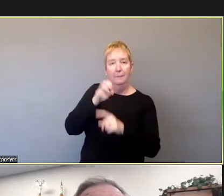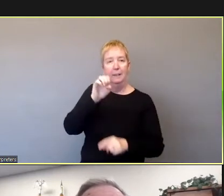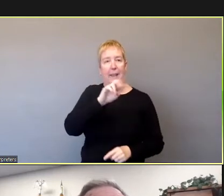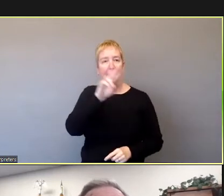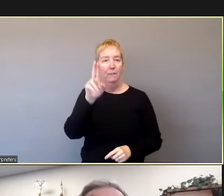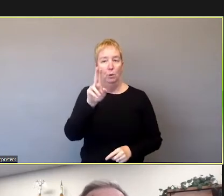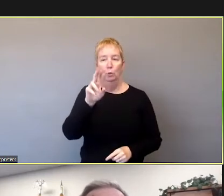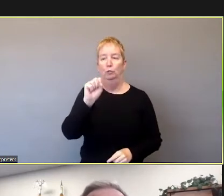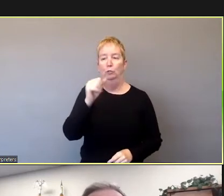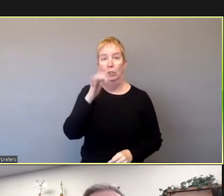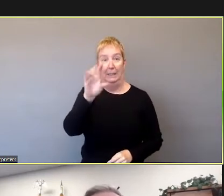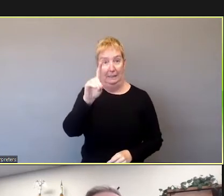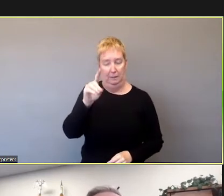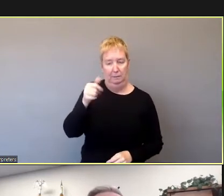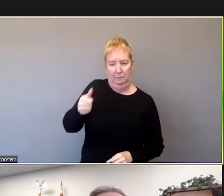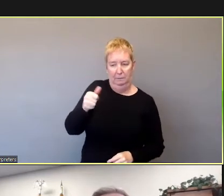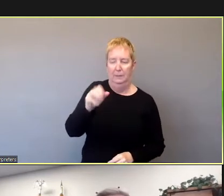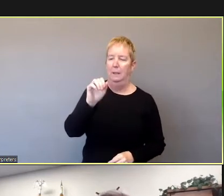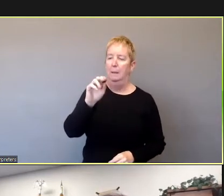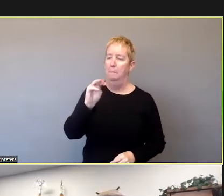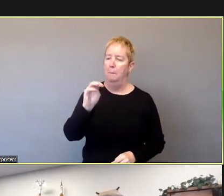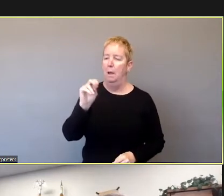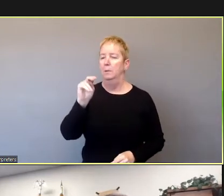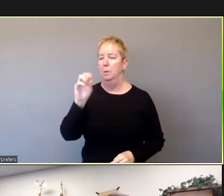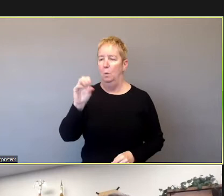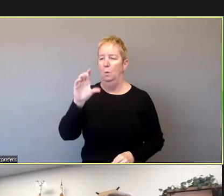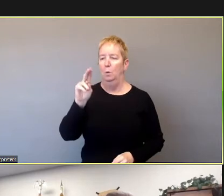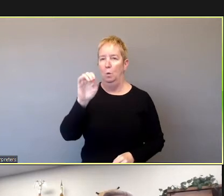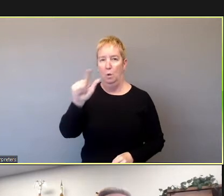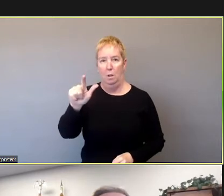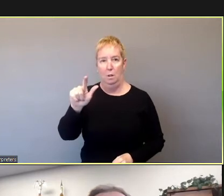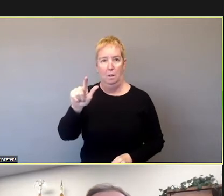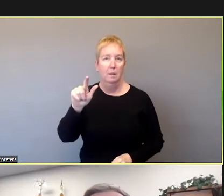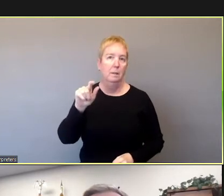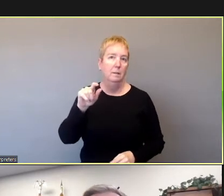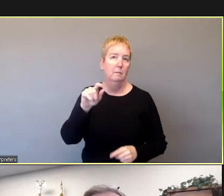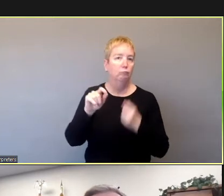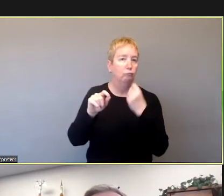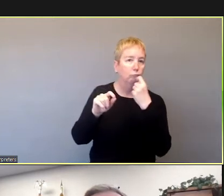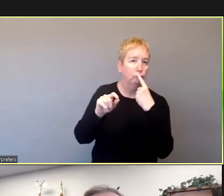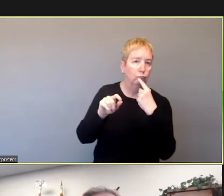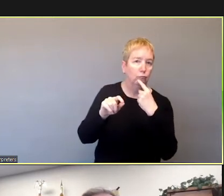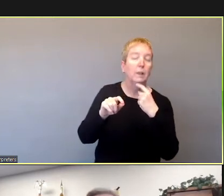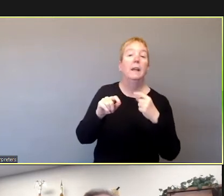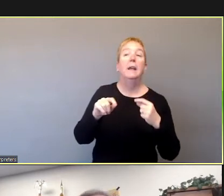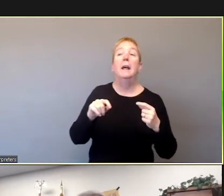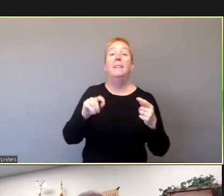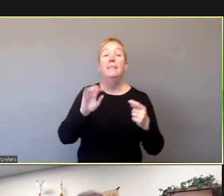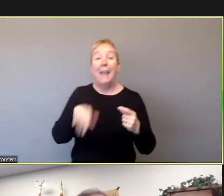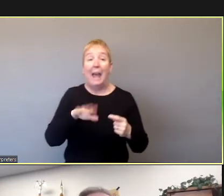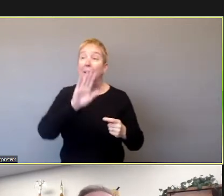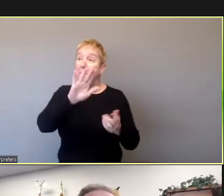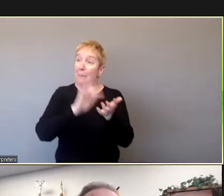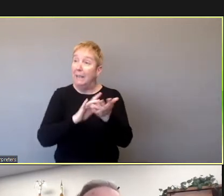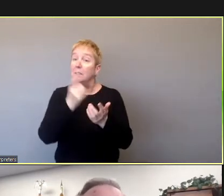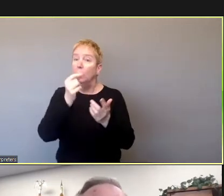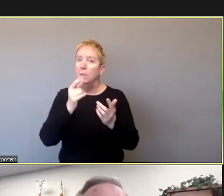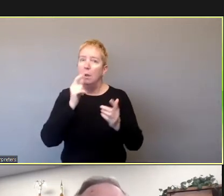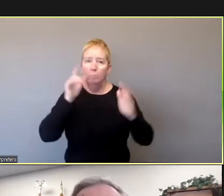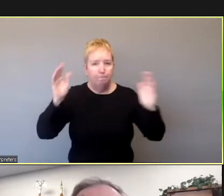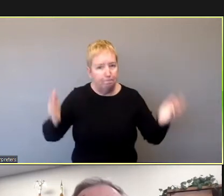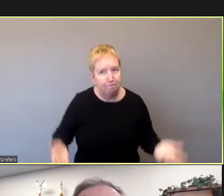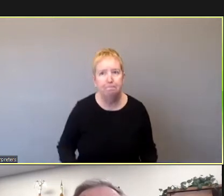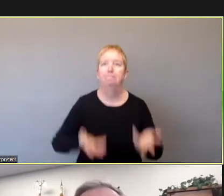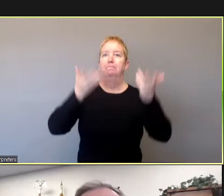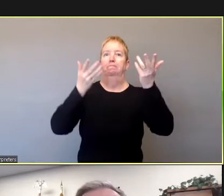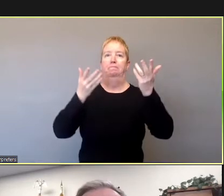scientific studies bolsters the immunity of the immunosuppressed. I think we've talked about the fact before that if